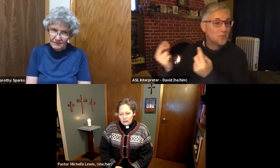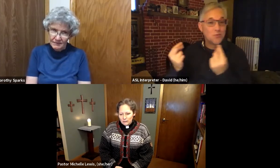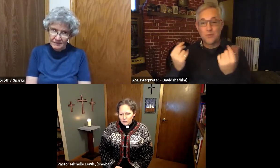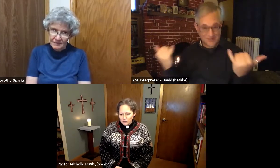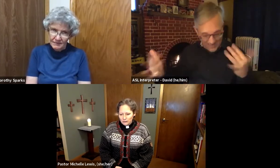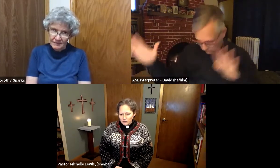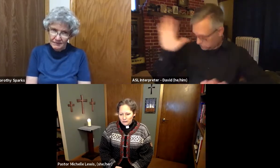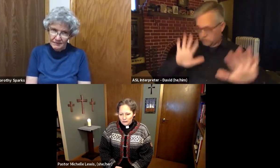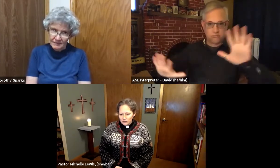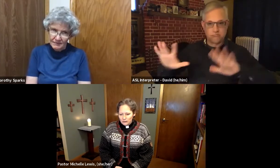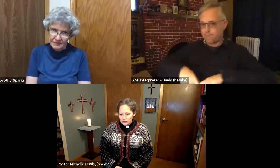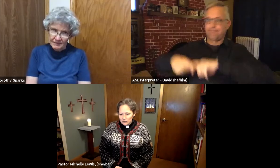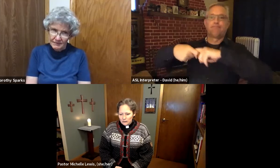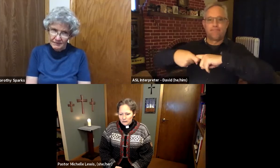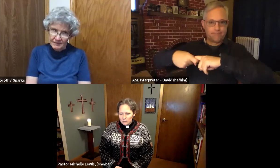hold.